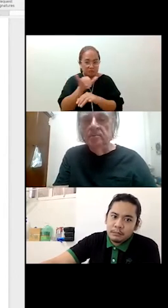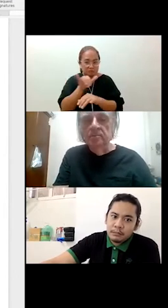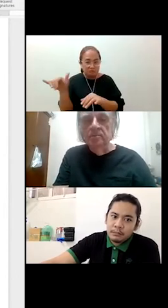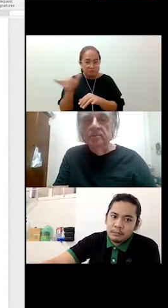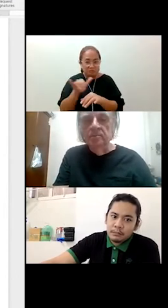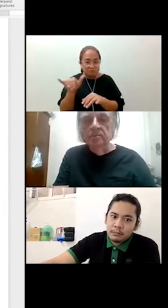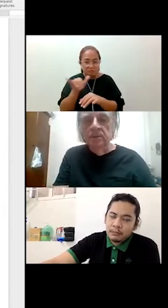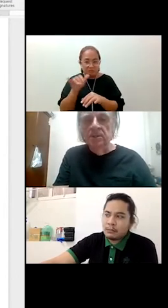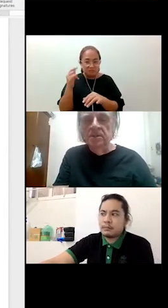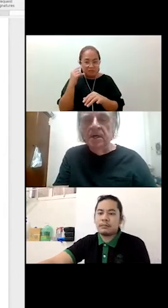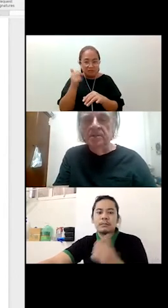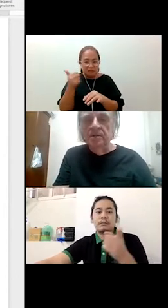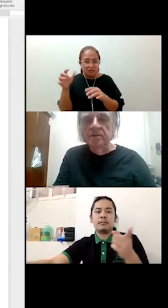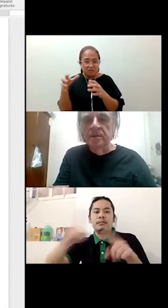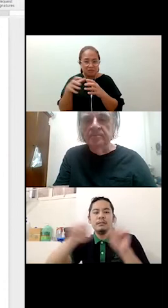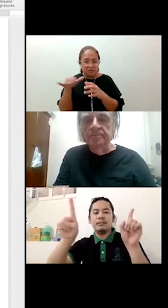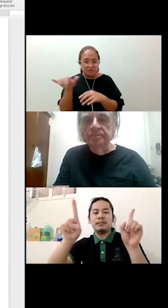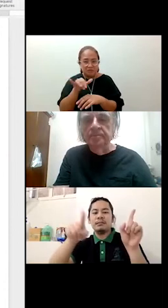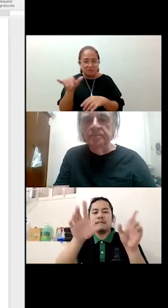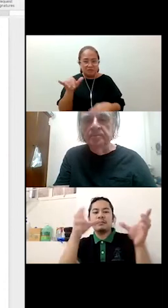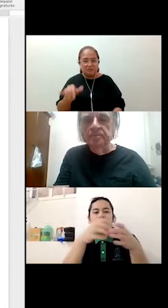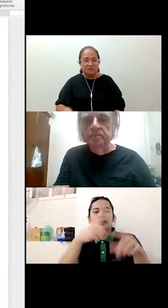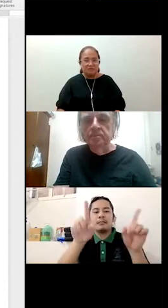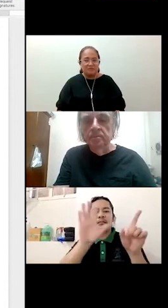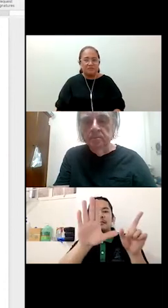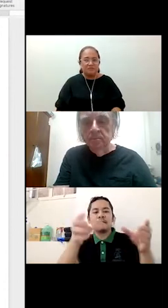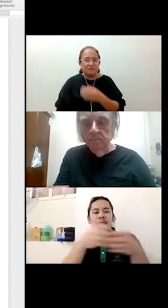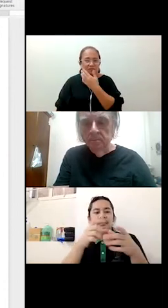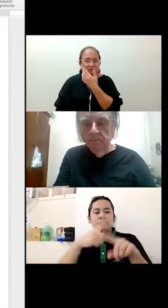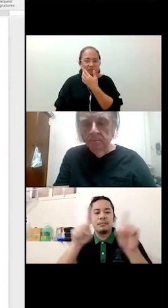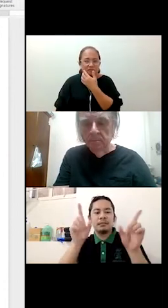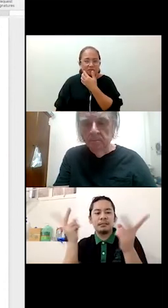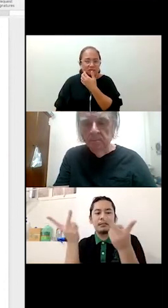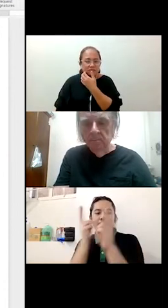because the signs are the same.